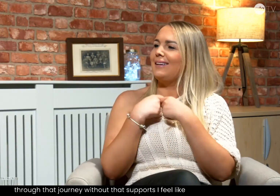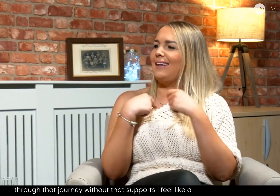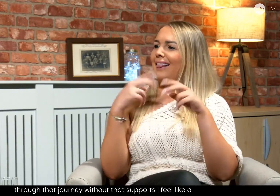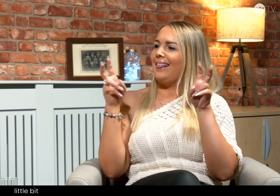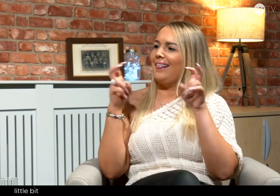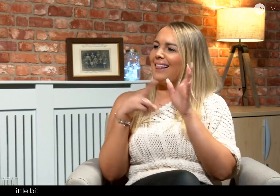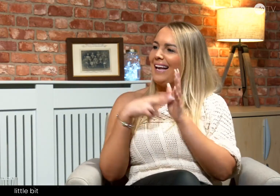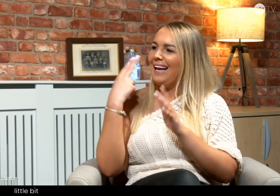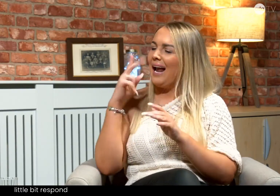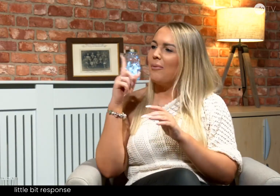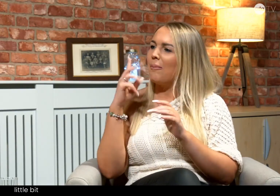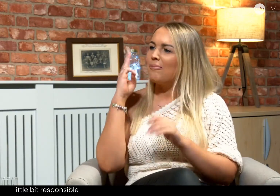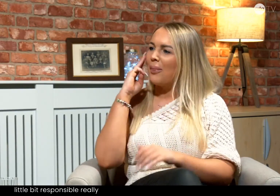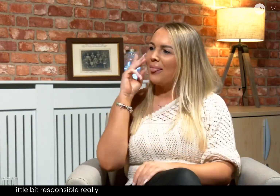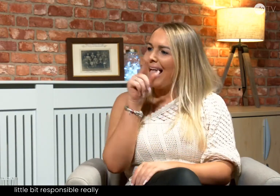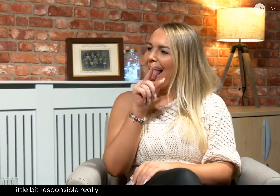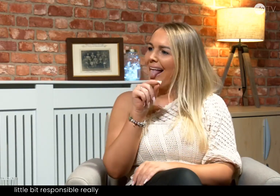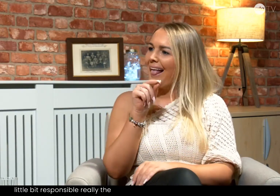for the transgender community have